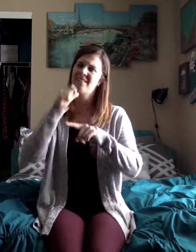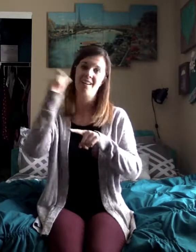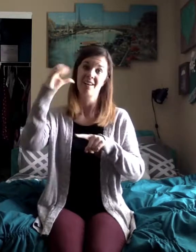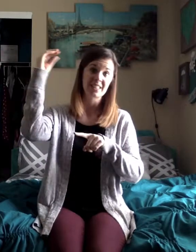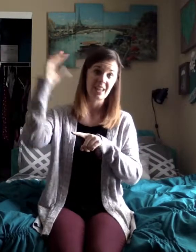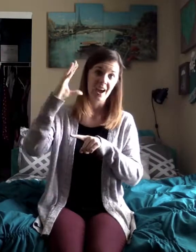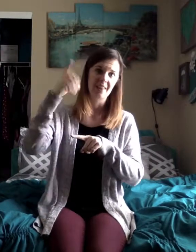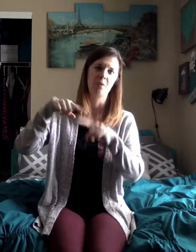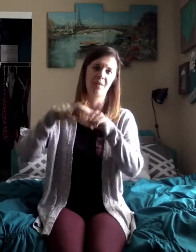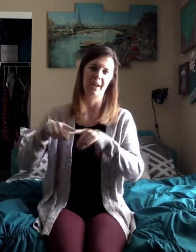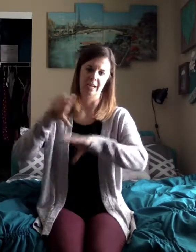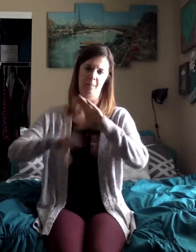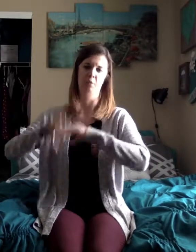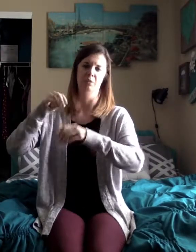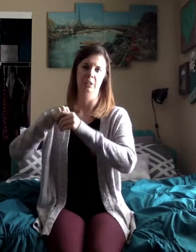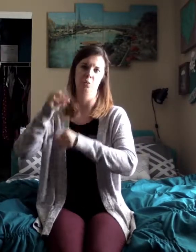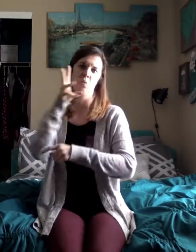we're going to call this the most important.